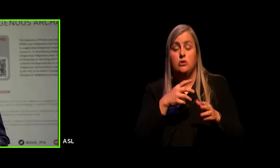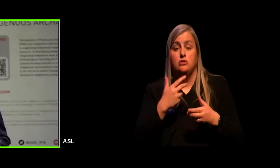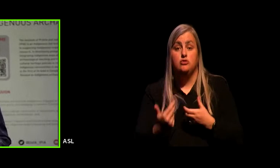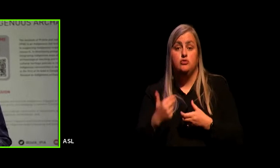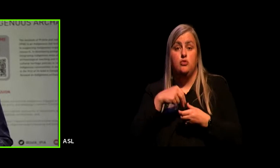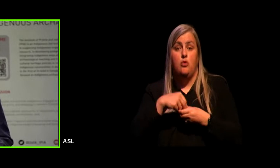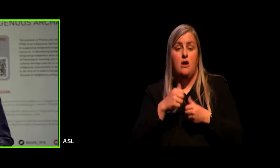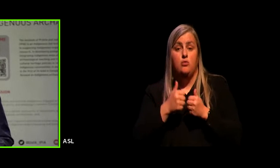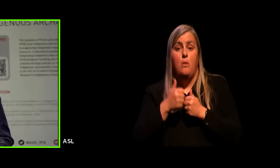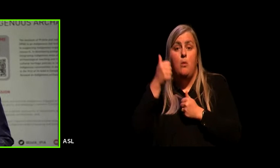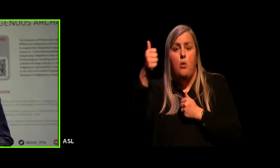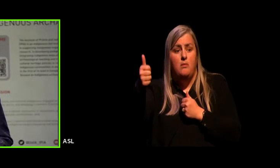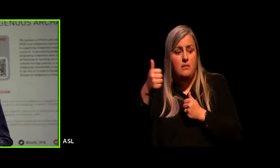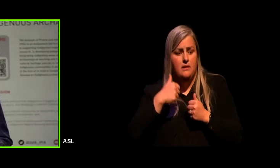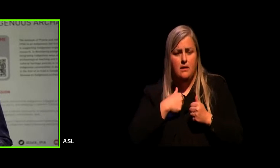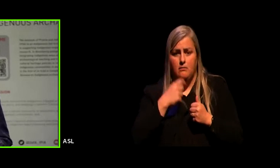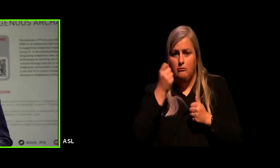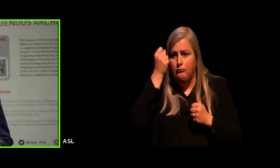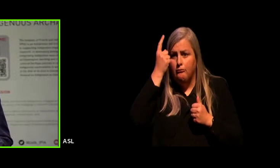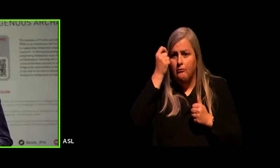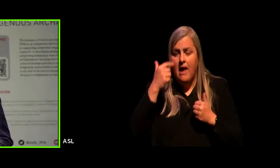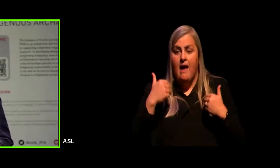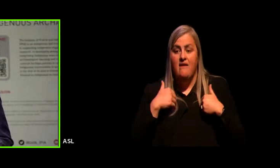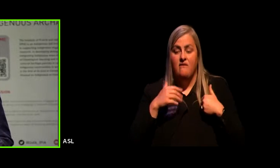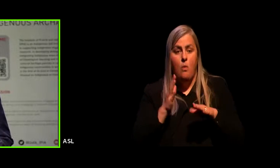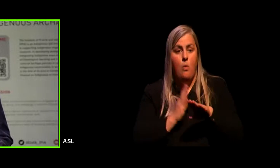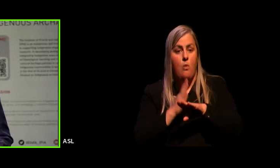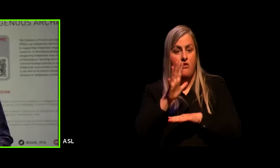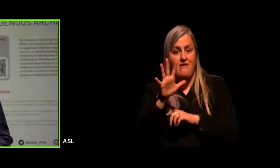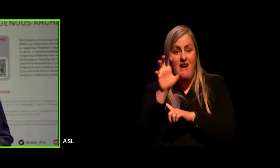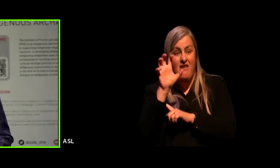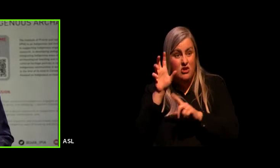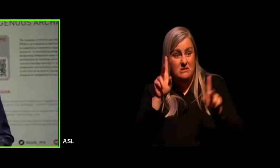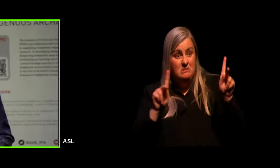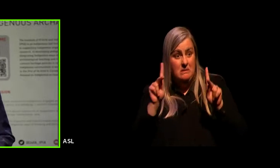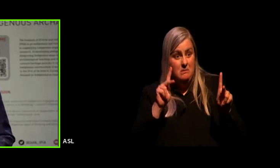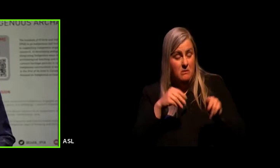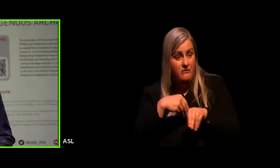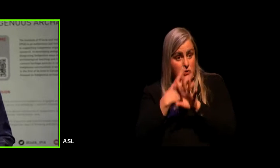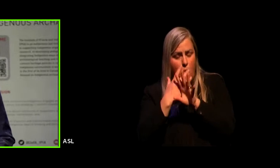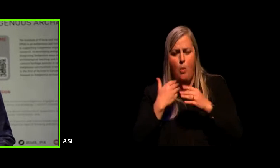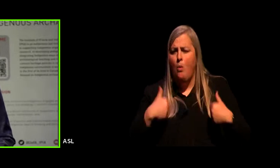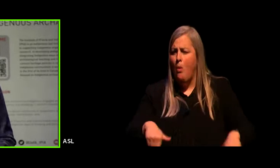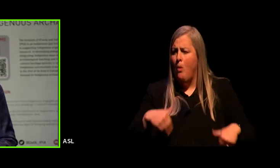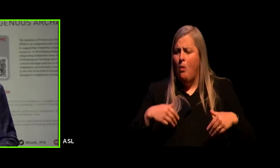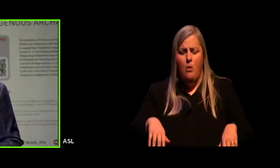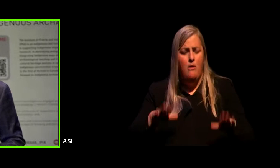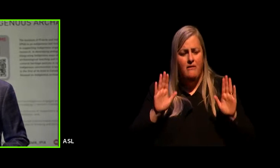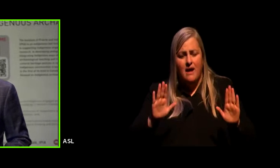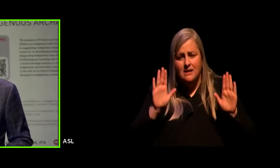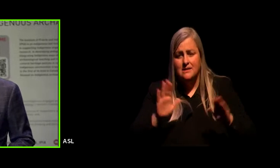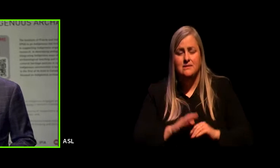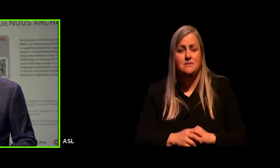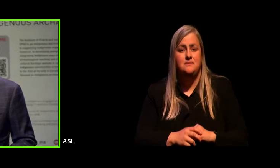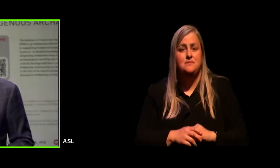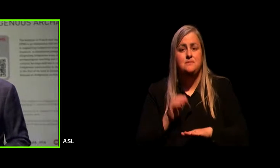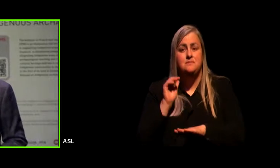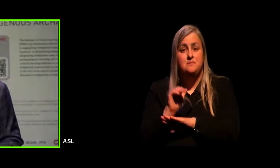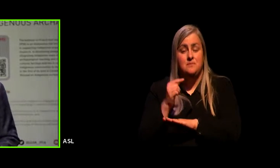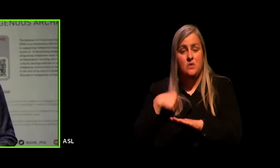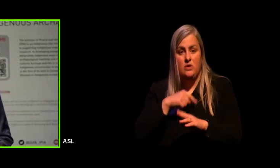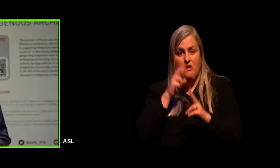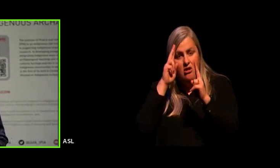there's over 500 people online, so that's fantastic. And tonight we are honored to share with you